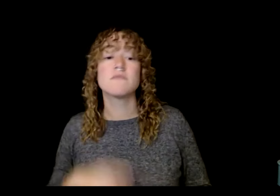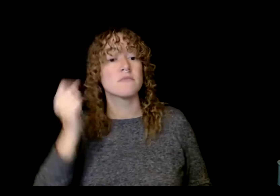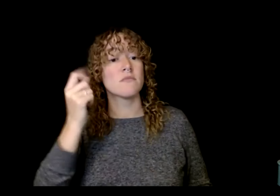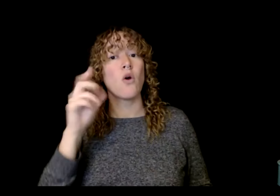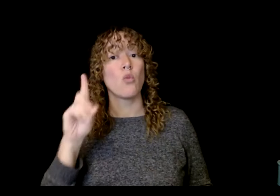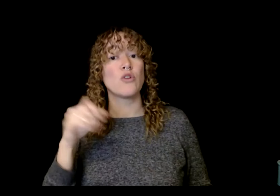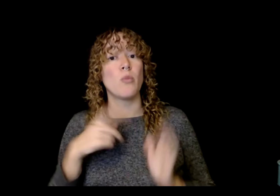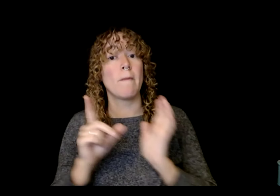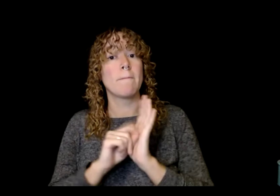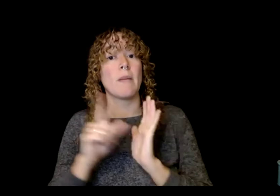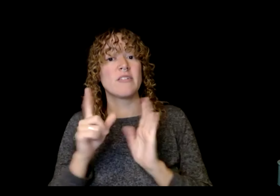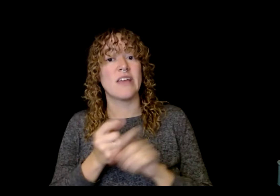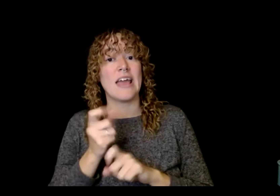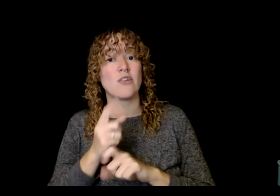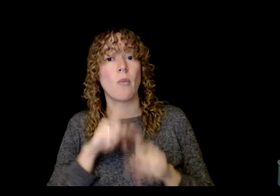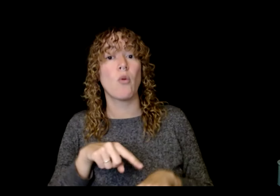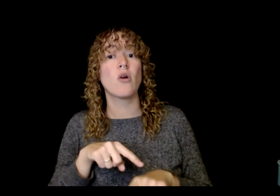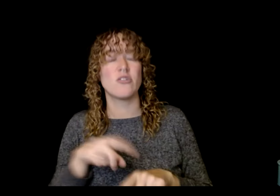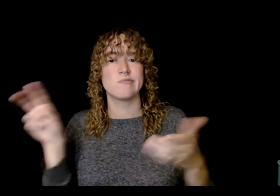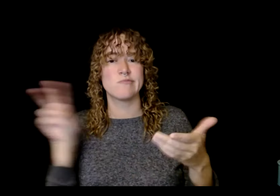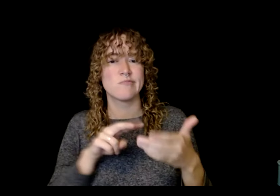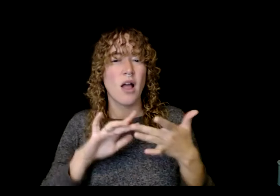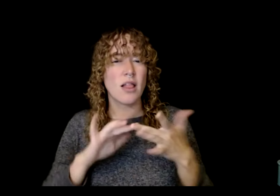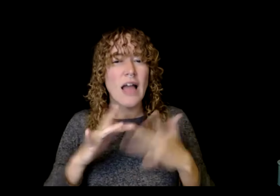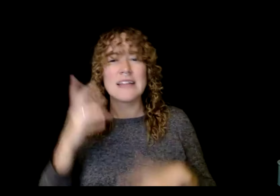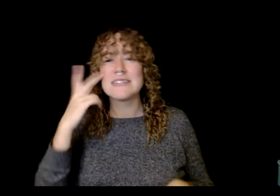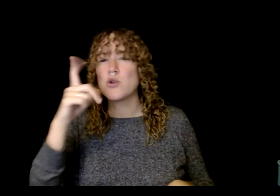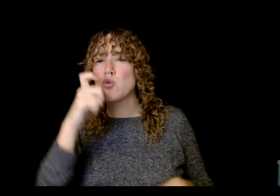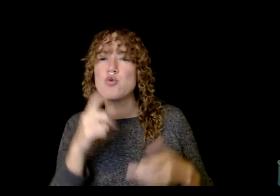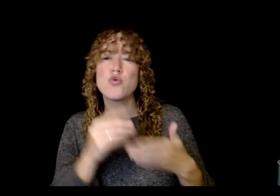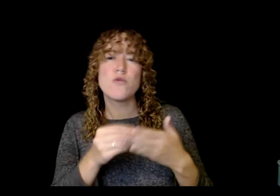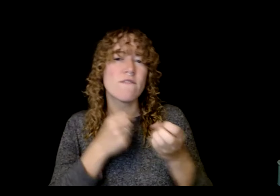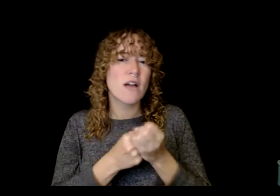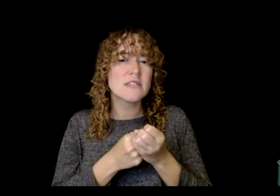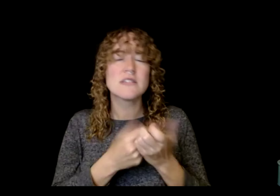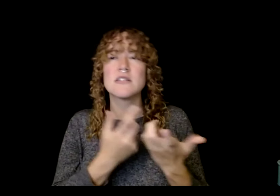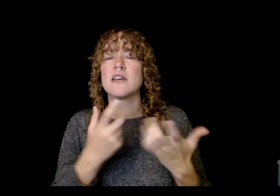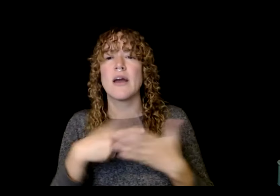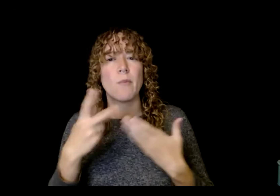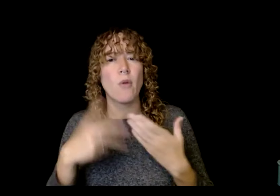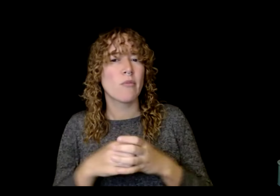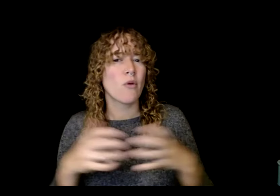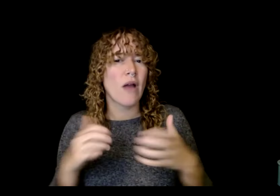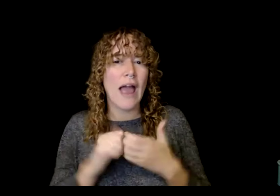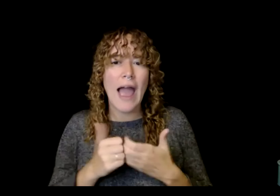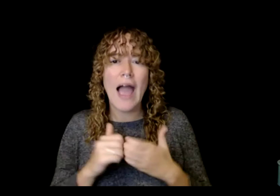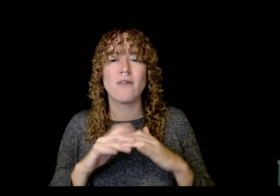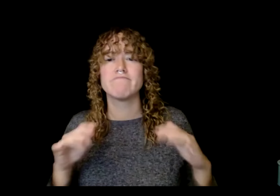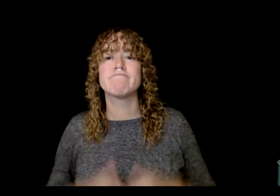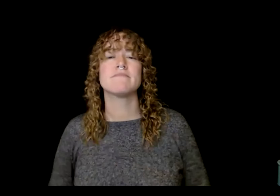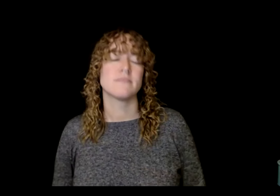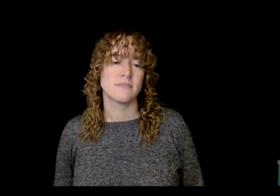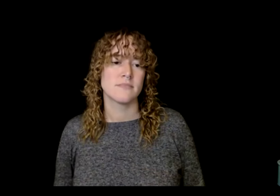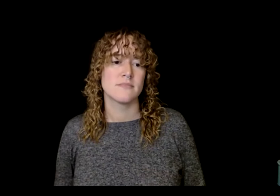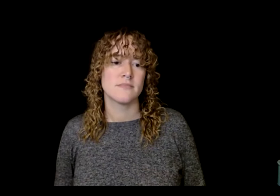available online to see who the funders are, kind of how we've grown the program. And so one of the